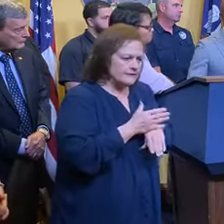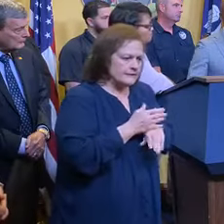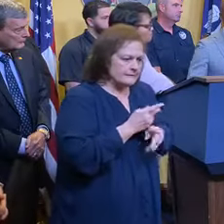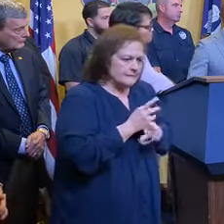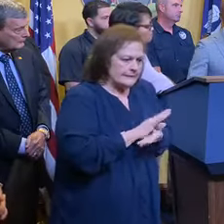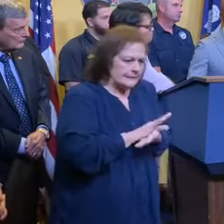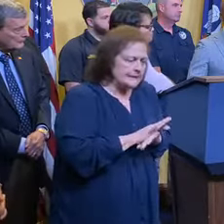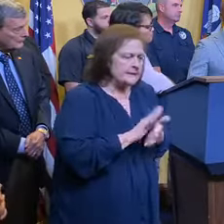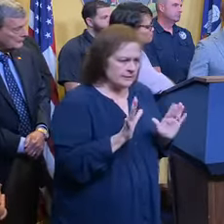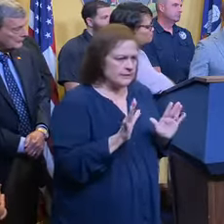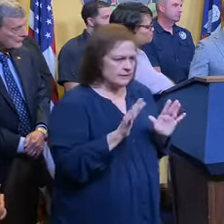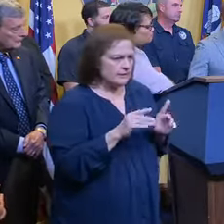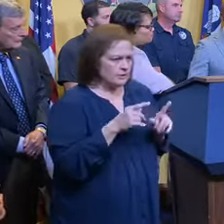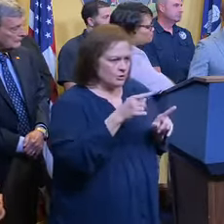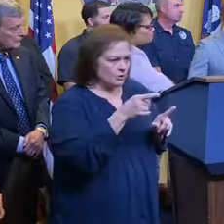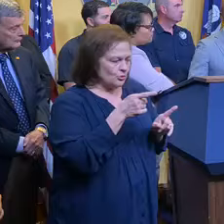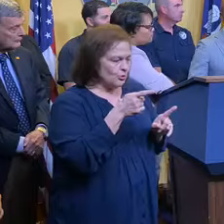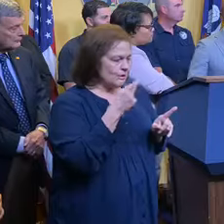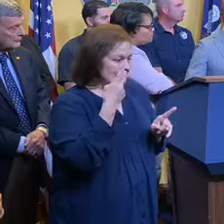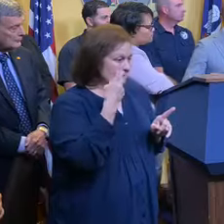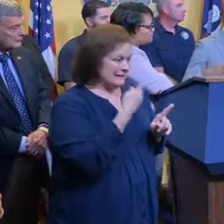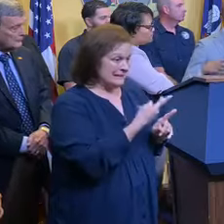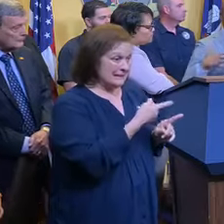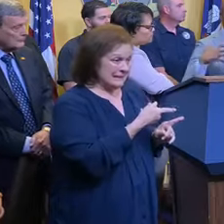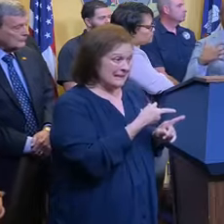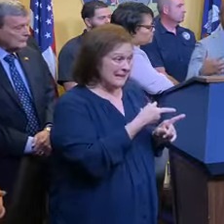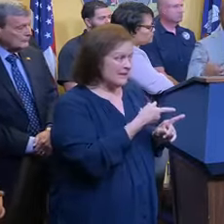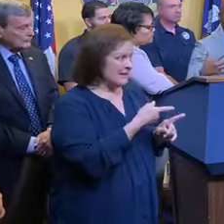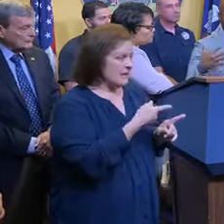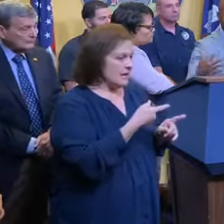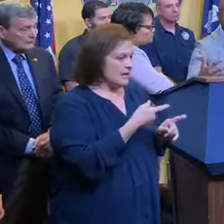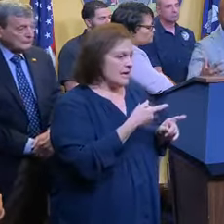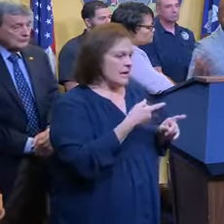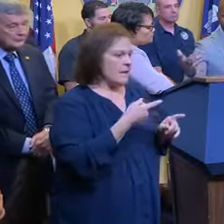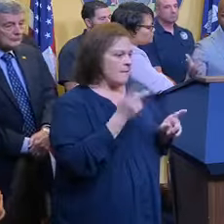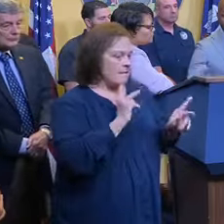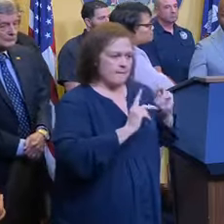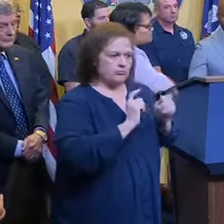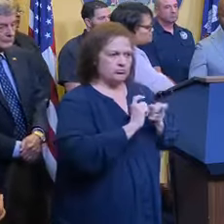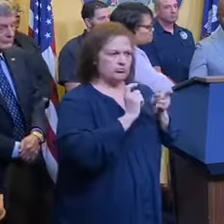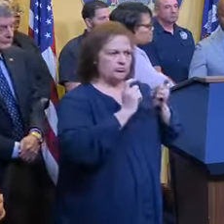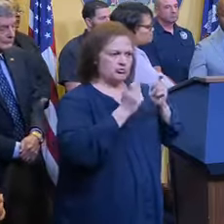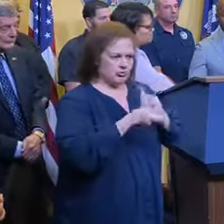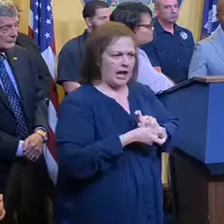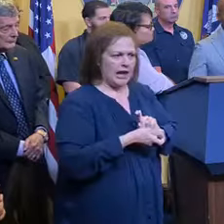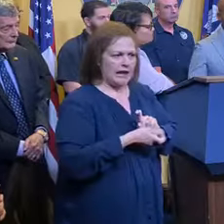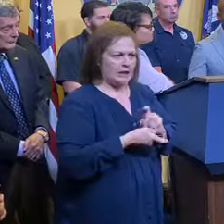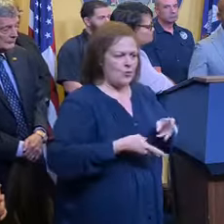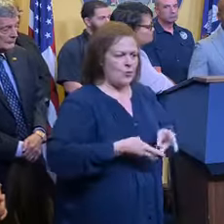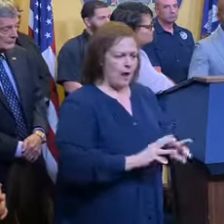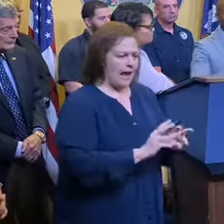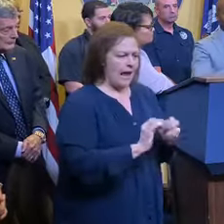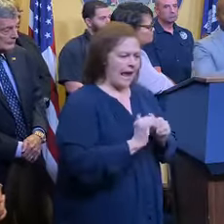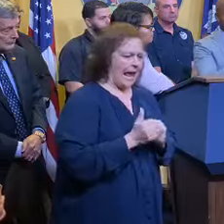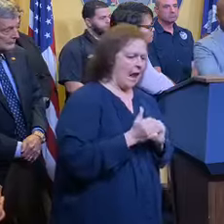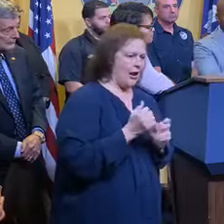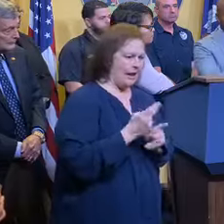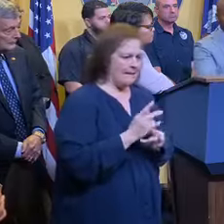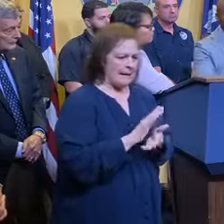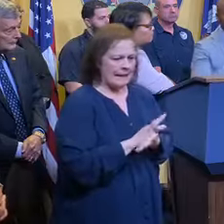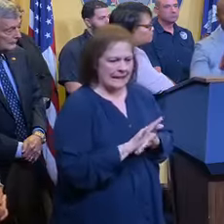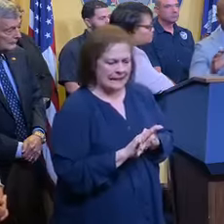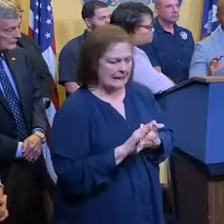look at social media and you can see that there has been a behavioral change as described by Councilman Palmer and the mayor among